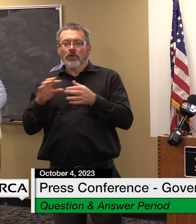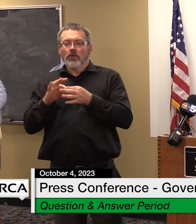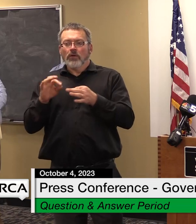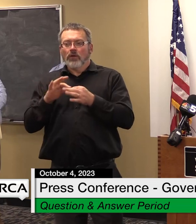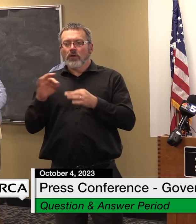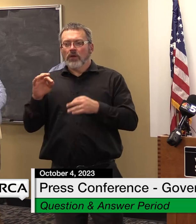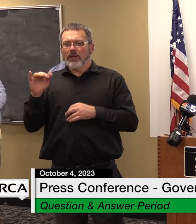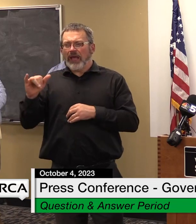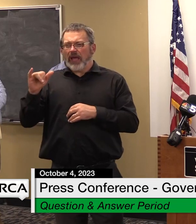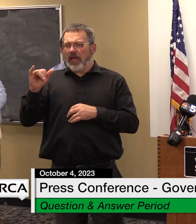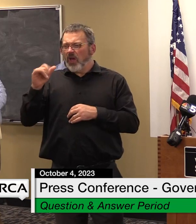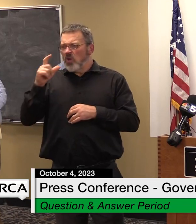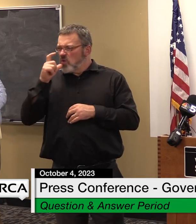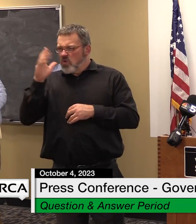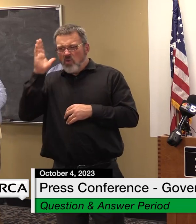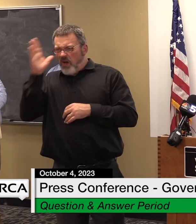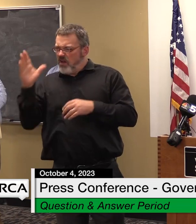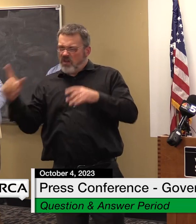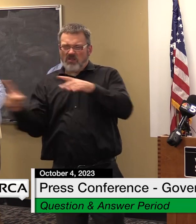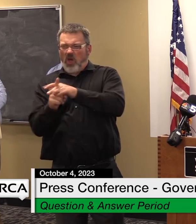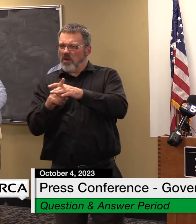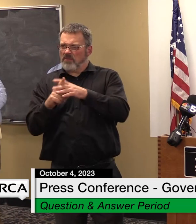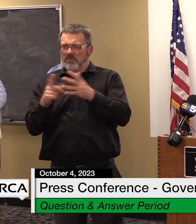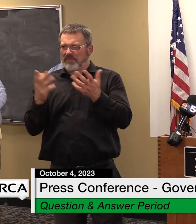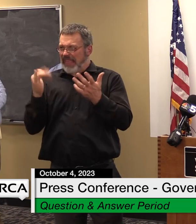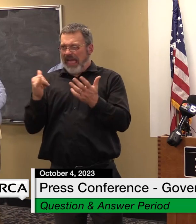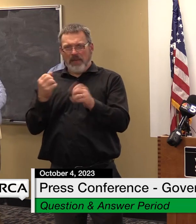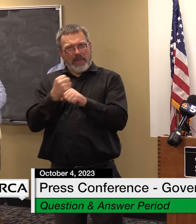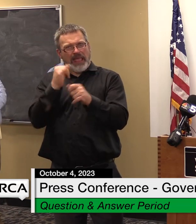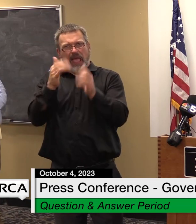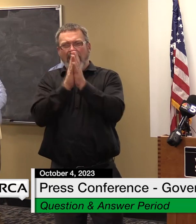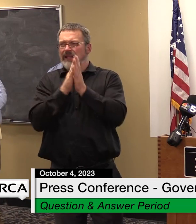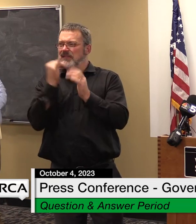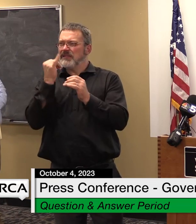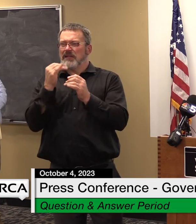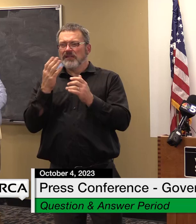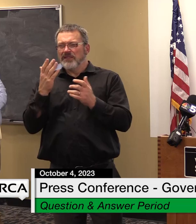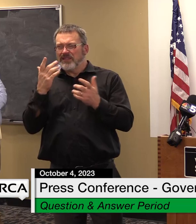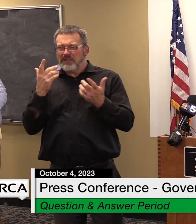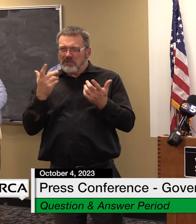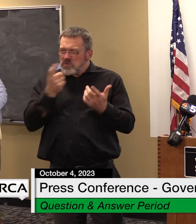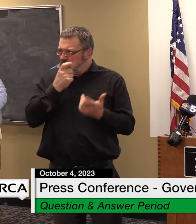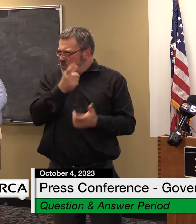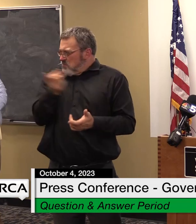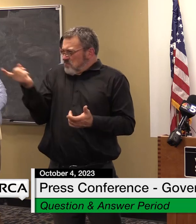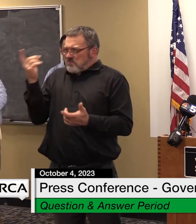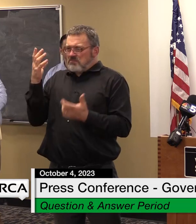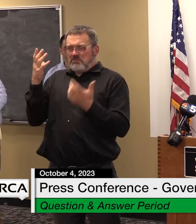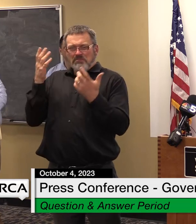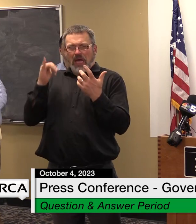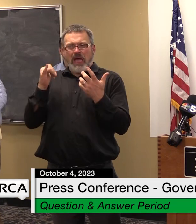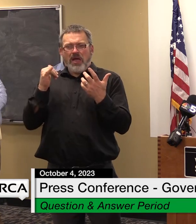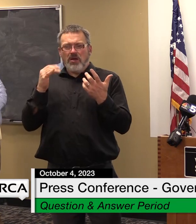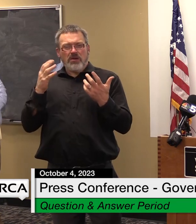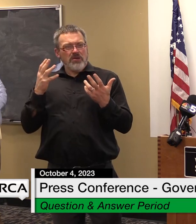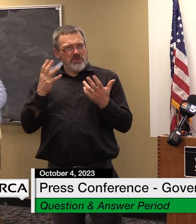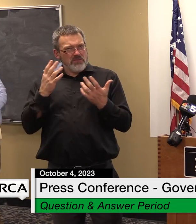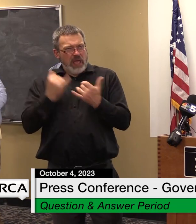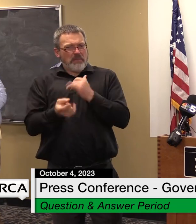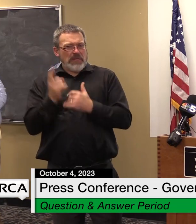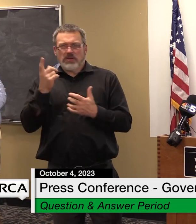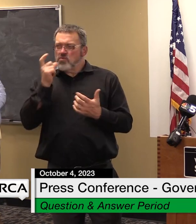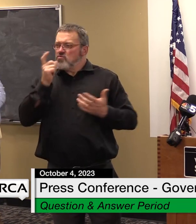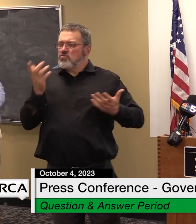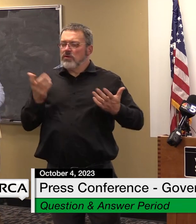sort of with these smaller sort of requests? Did they not know that they were eligible? Have they just been taking time to process the